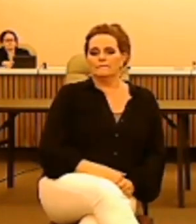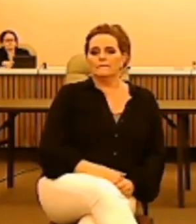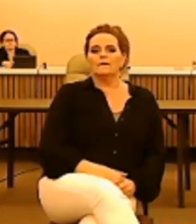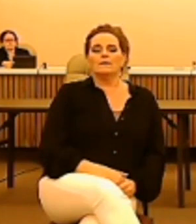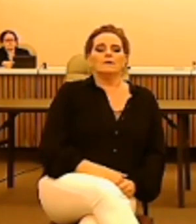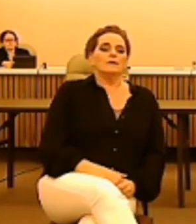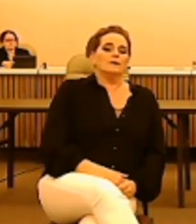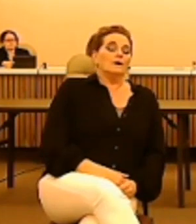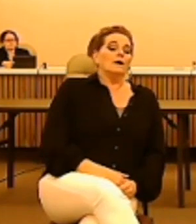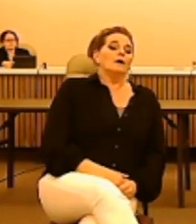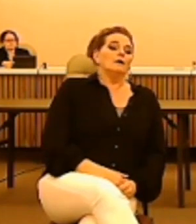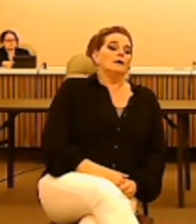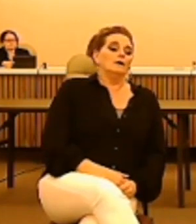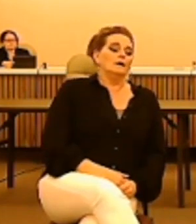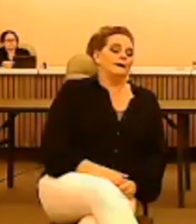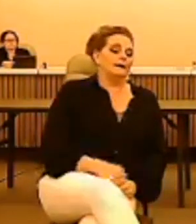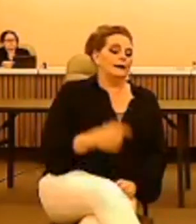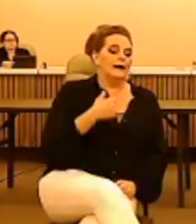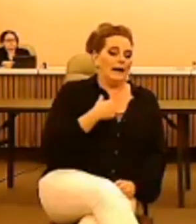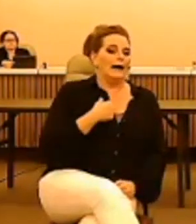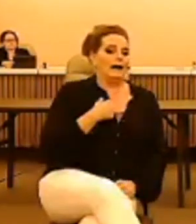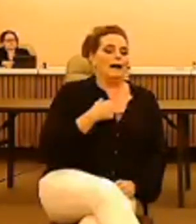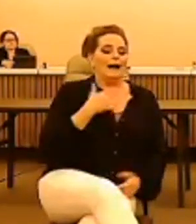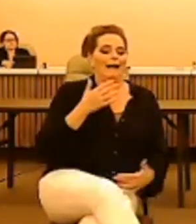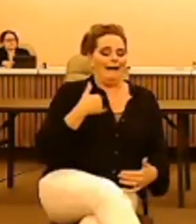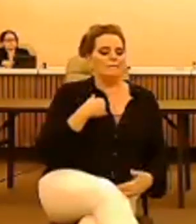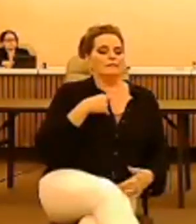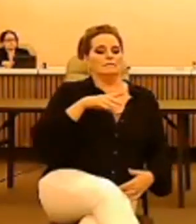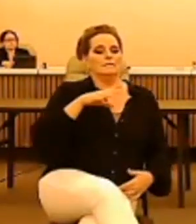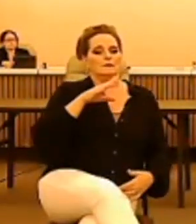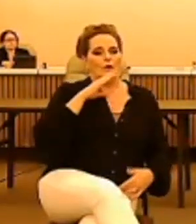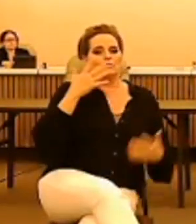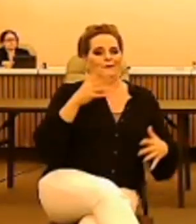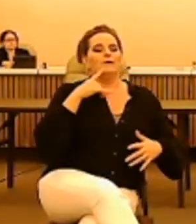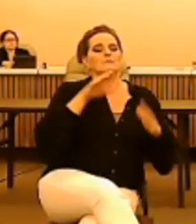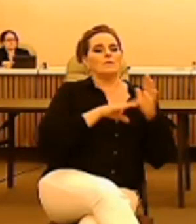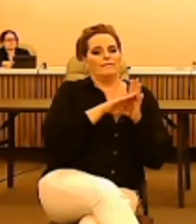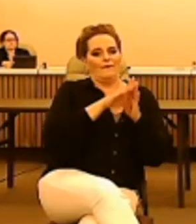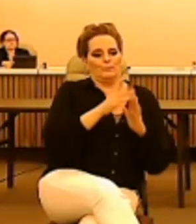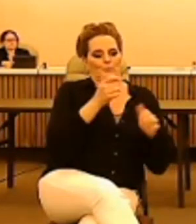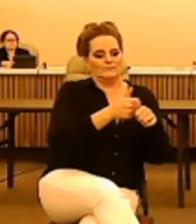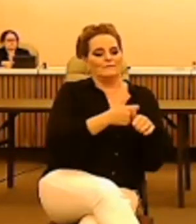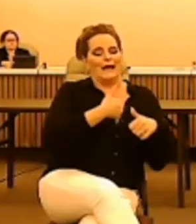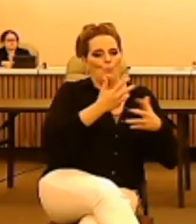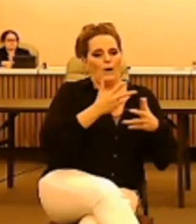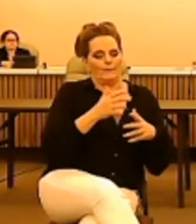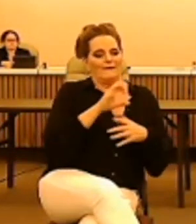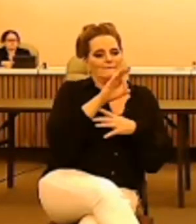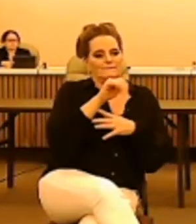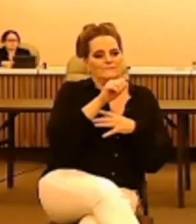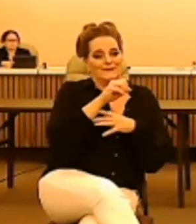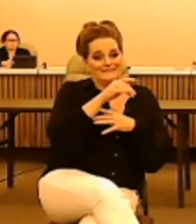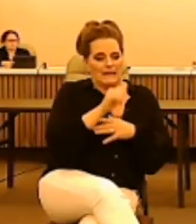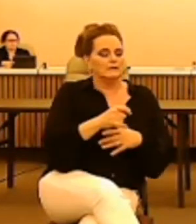And just so everyone knows, I have spoken to the developer about that. I want that facade and he's okay with